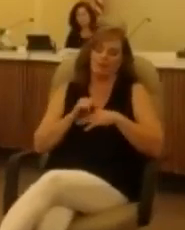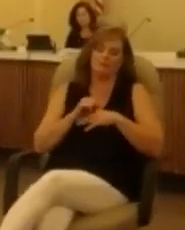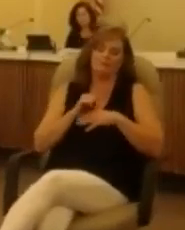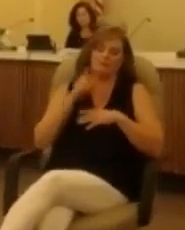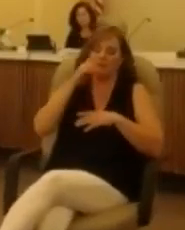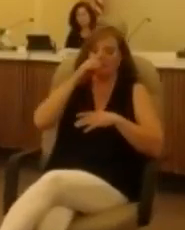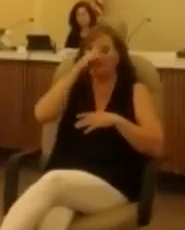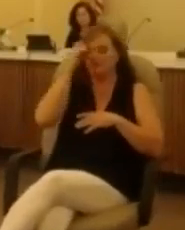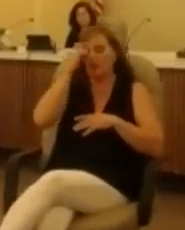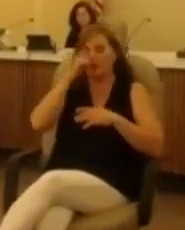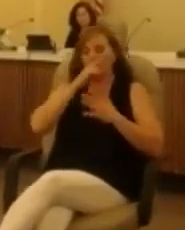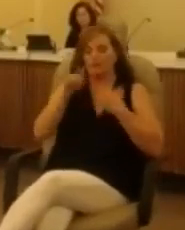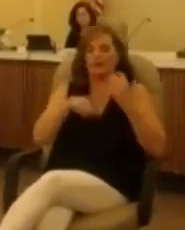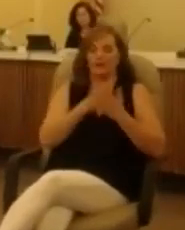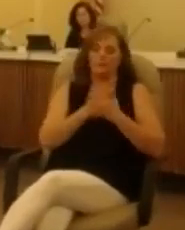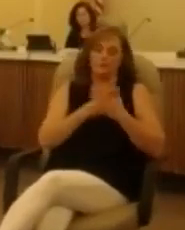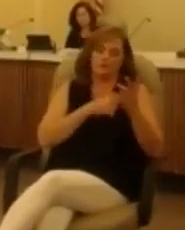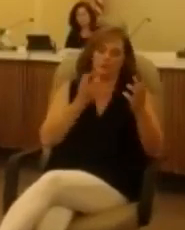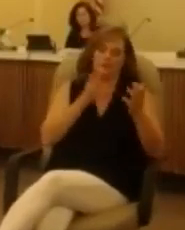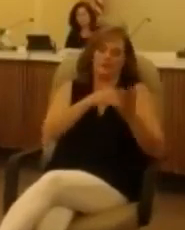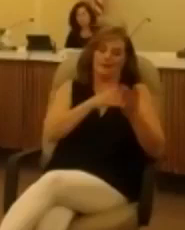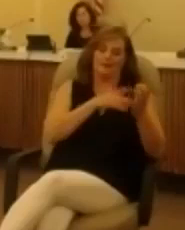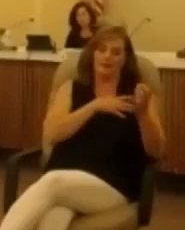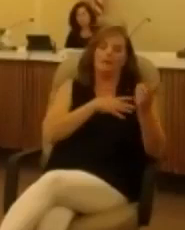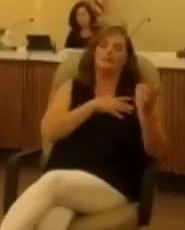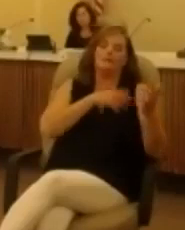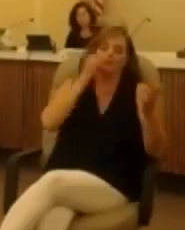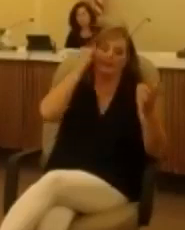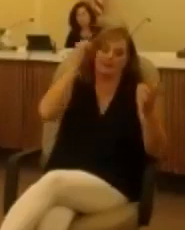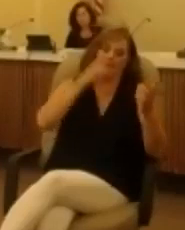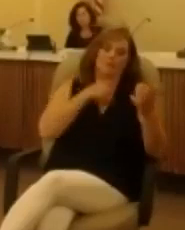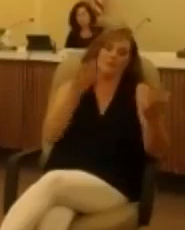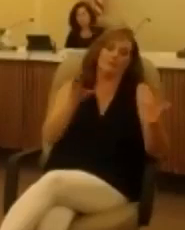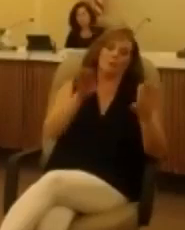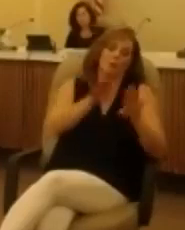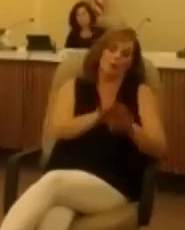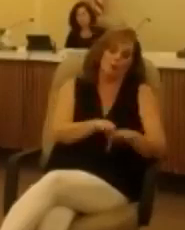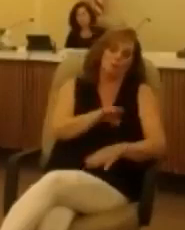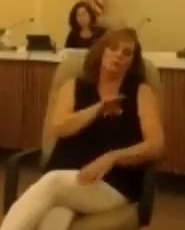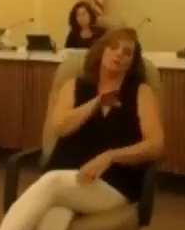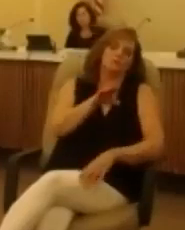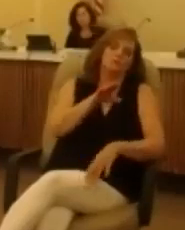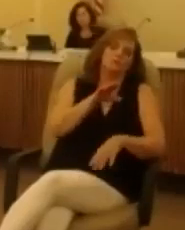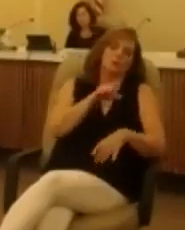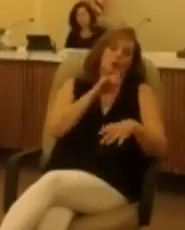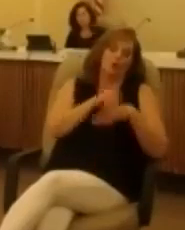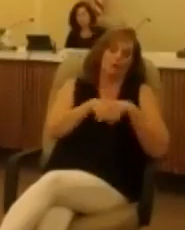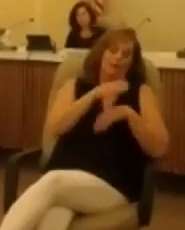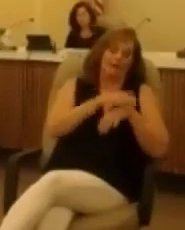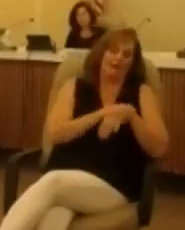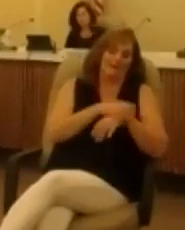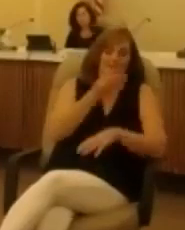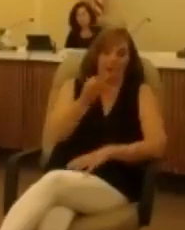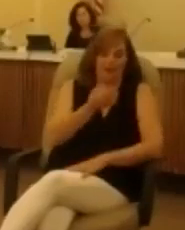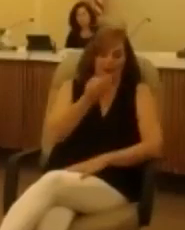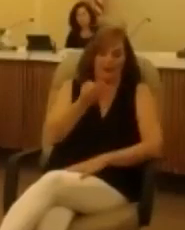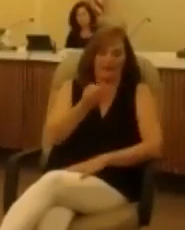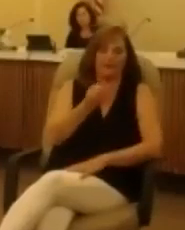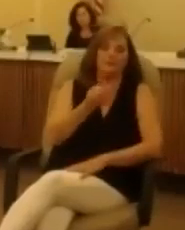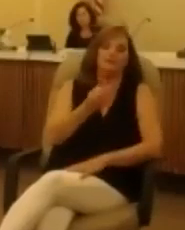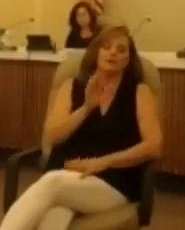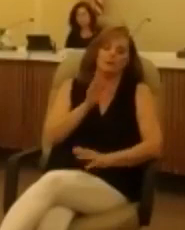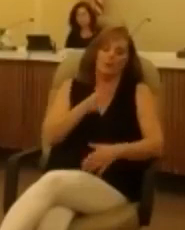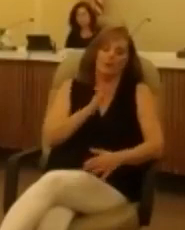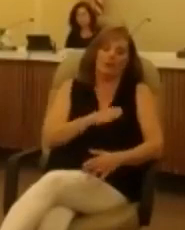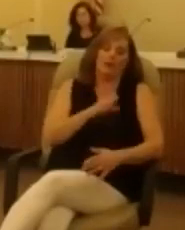So again, the idea is that we would close a bit early town hall on Friday to give staff